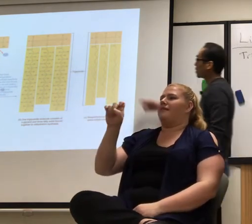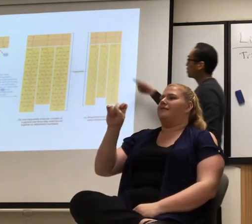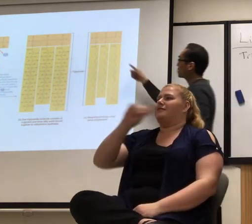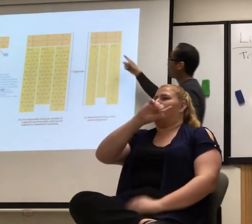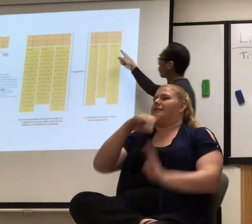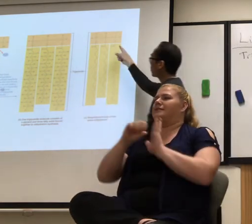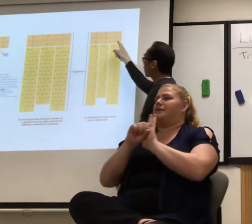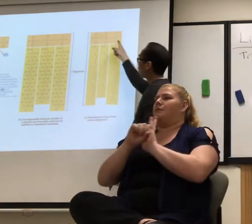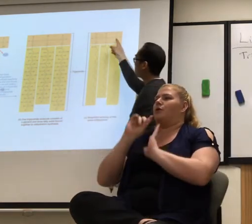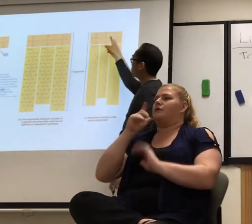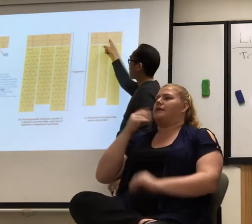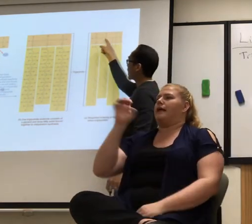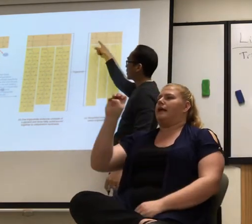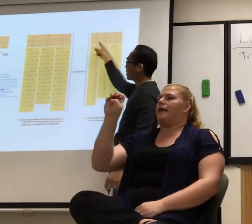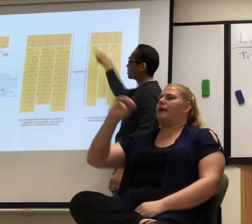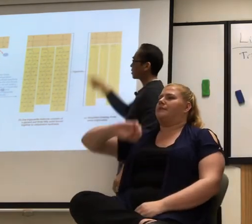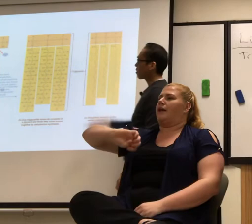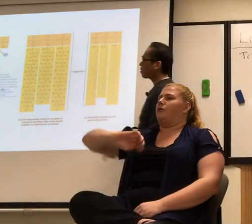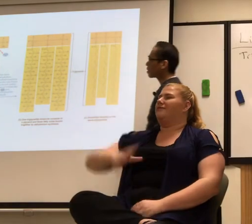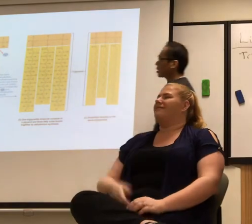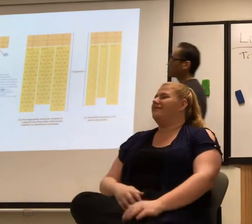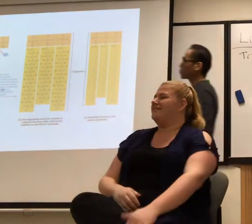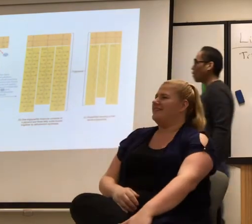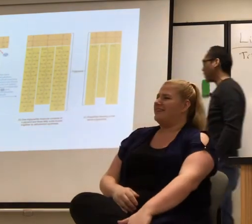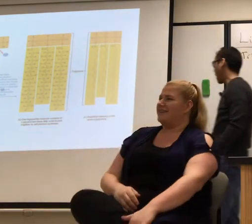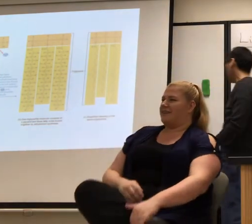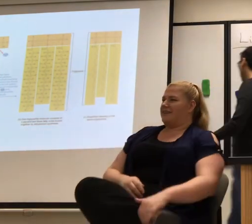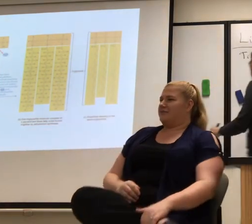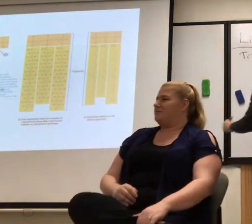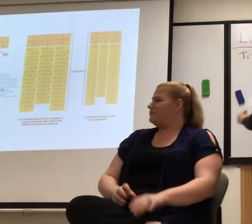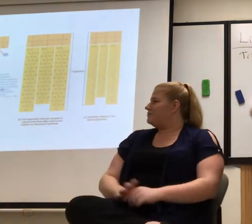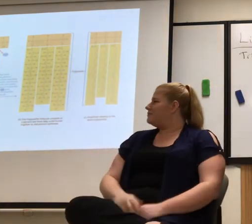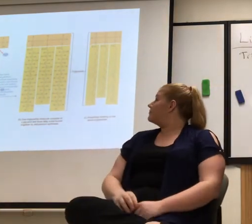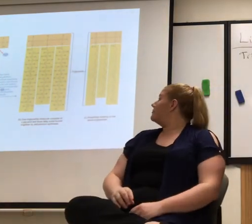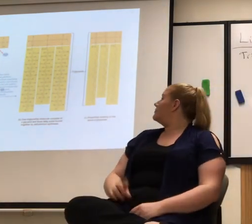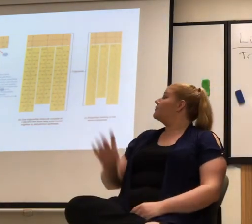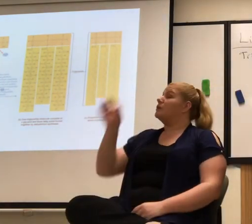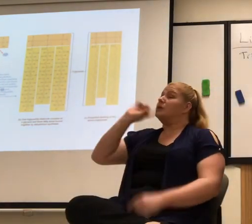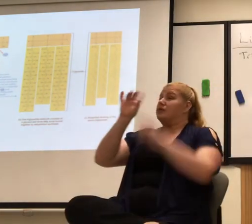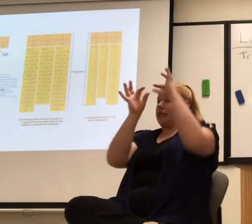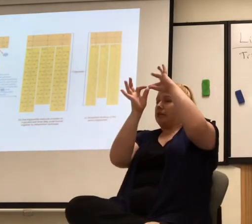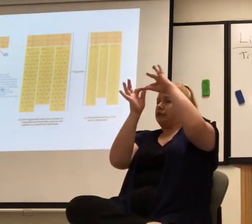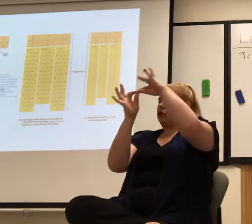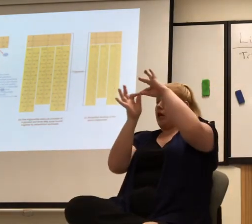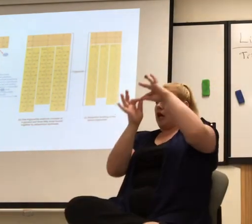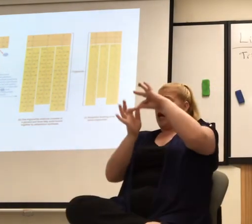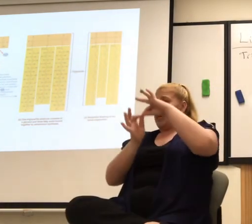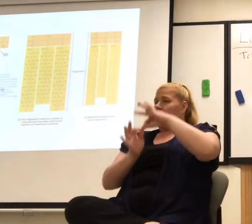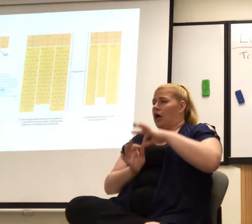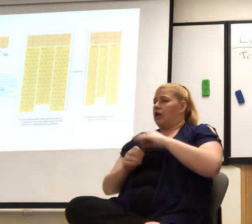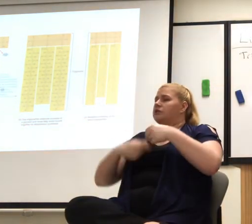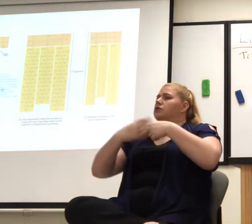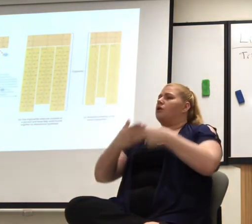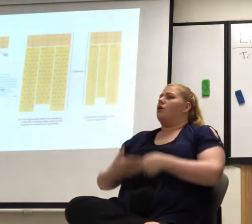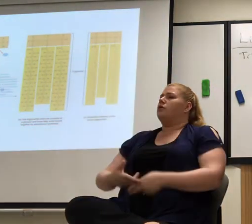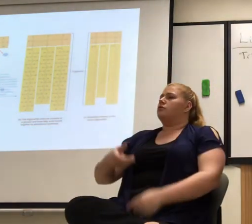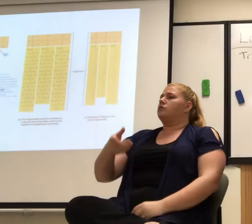there, this is a three-carbon chain. It's called a glycerol backbone. That's the structure